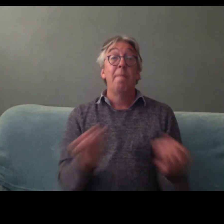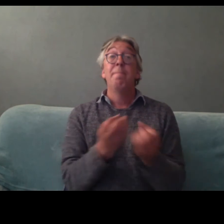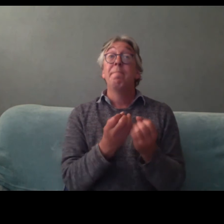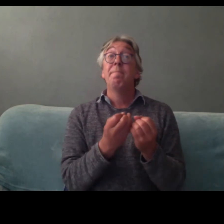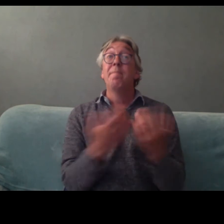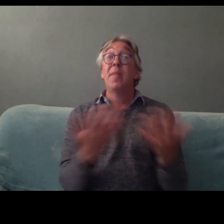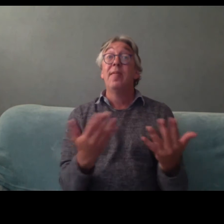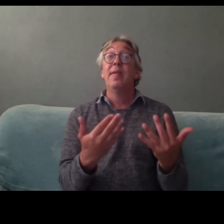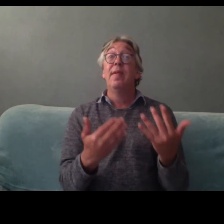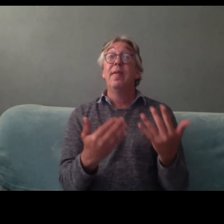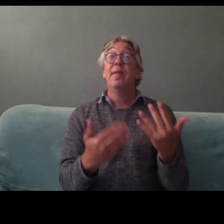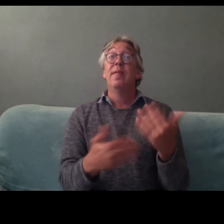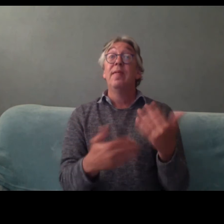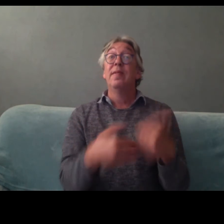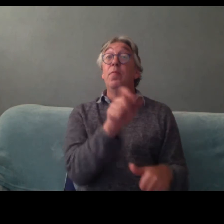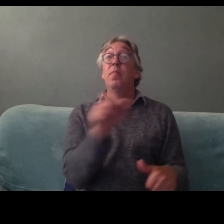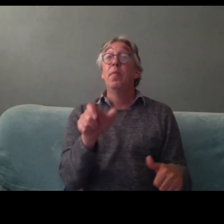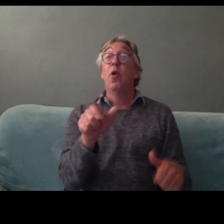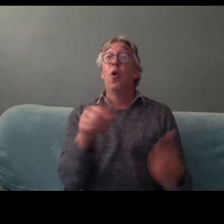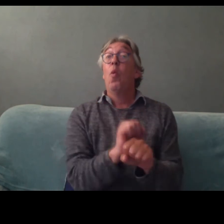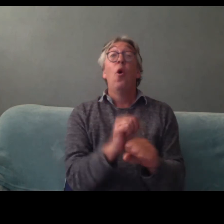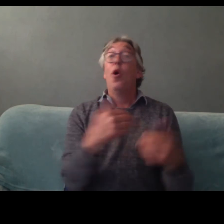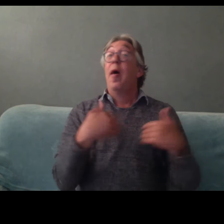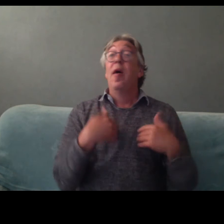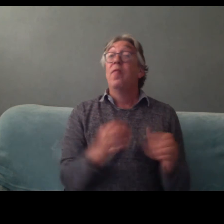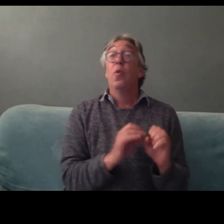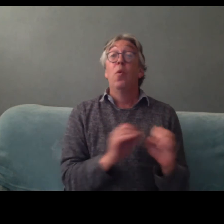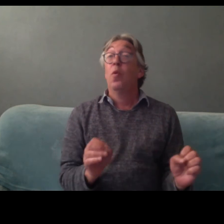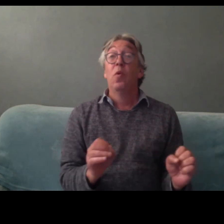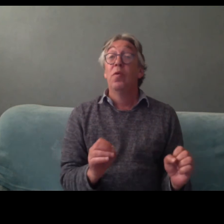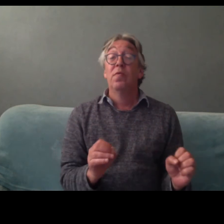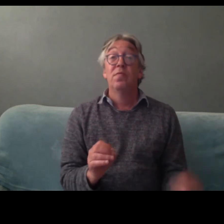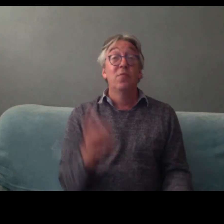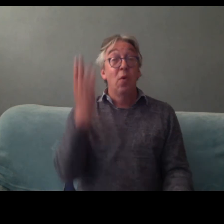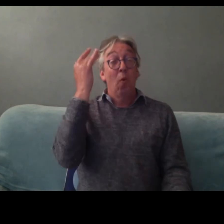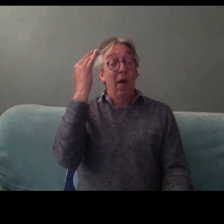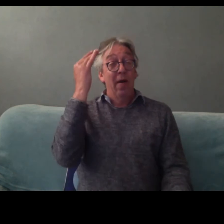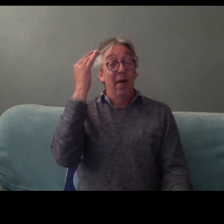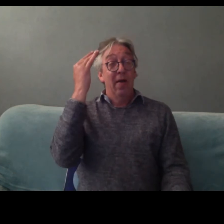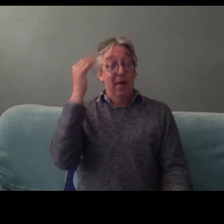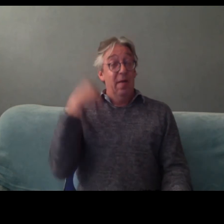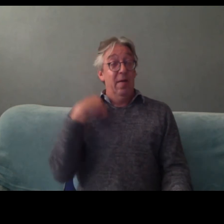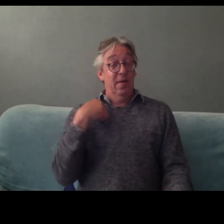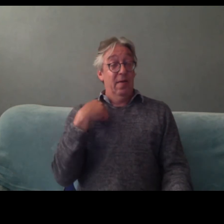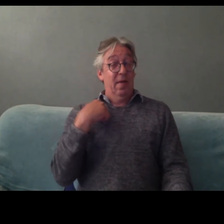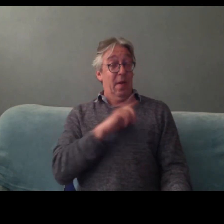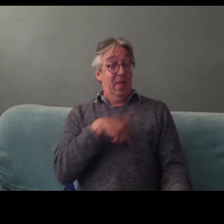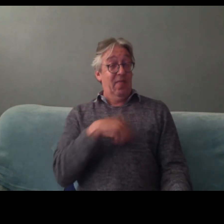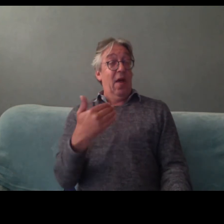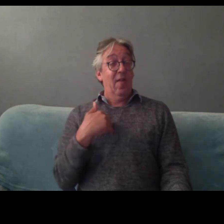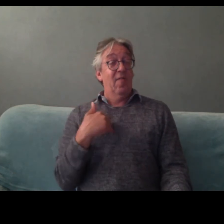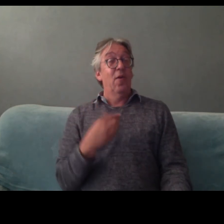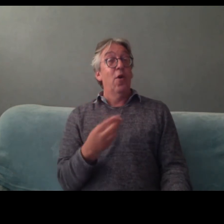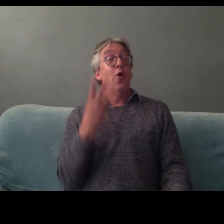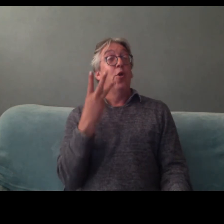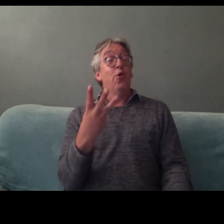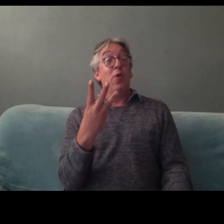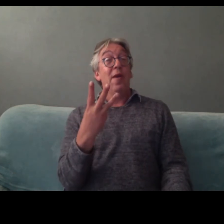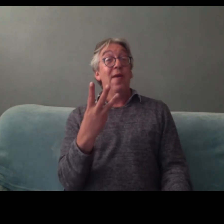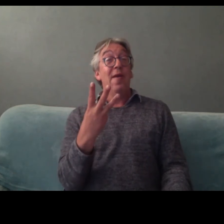unemployed, because when we have these three groups of disabilities, it means we are saying how big the percentage